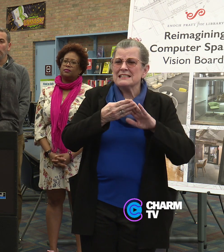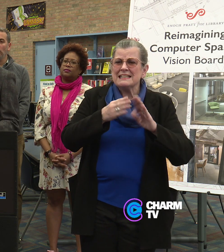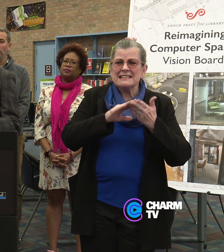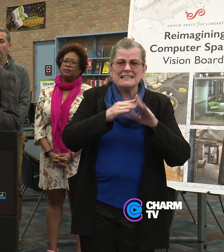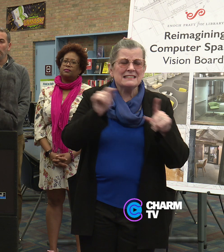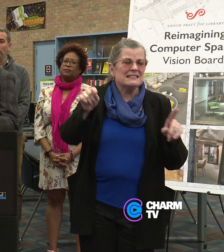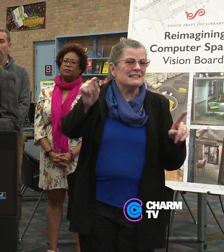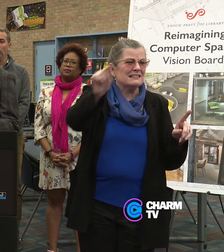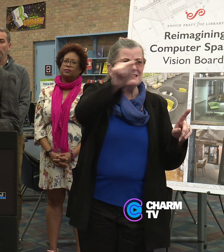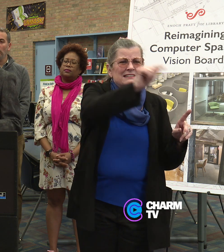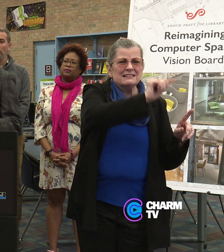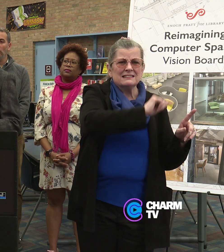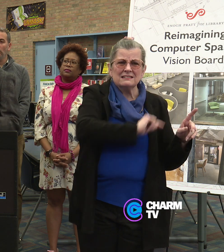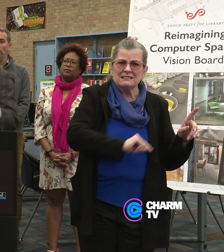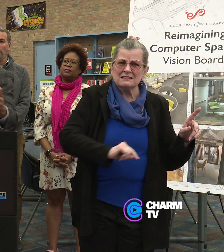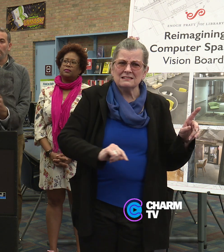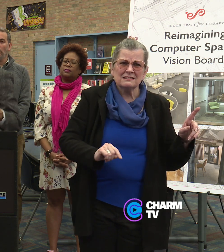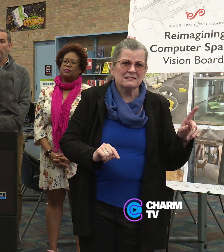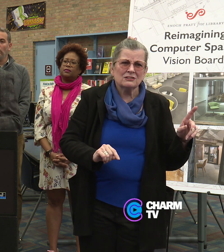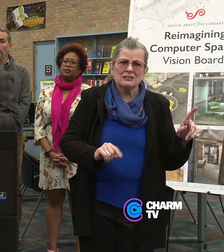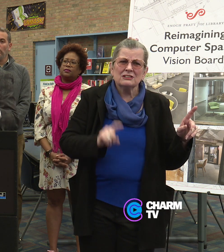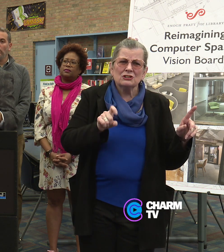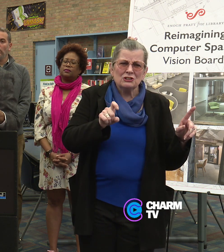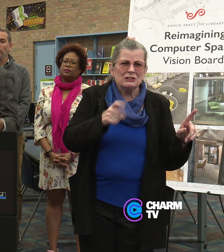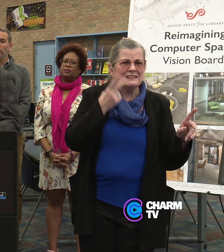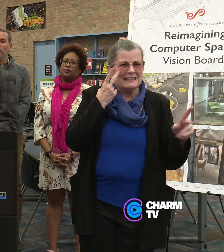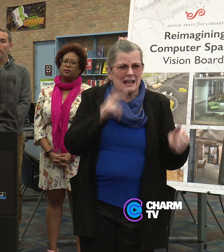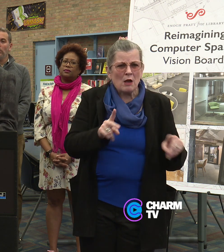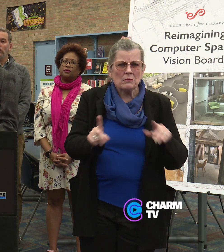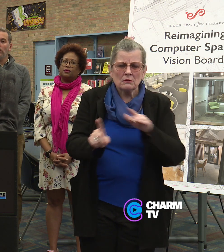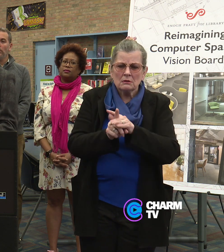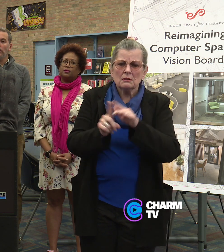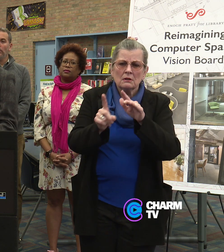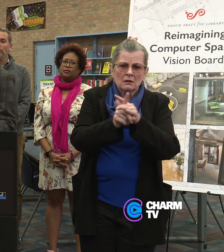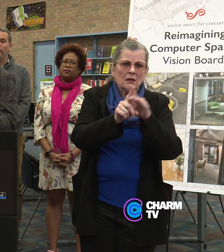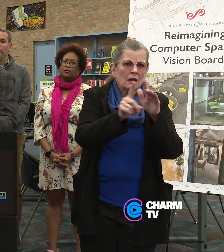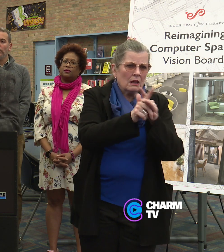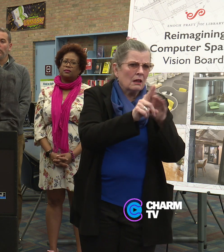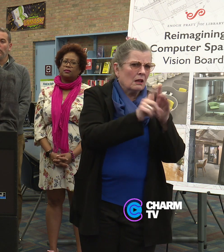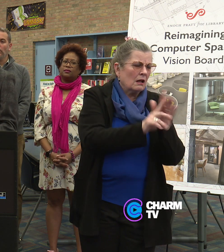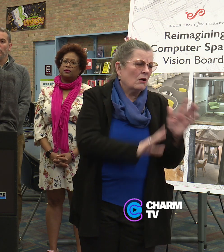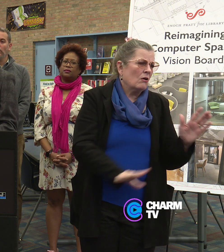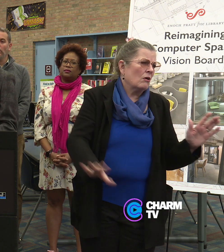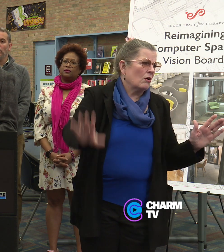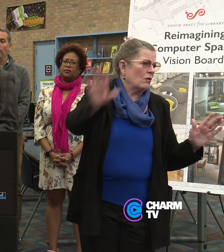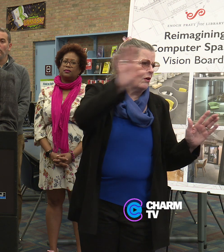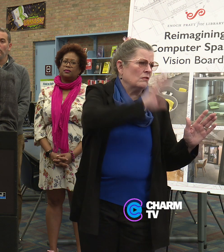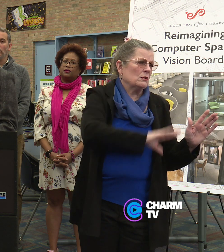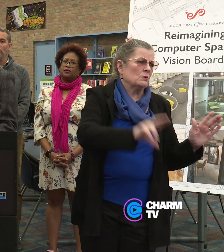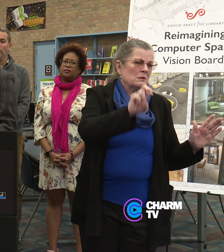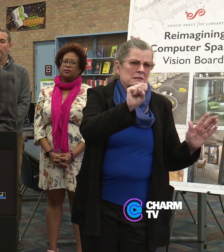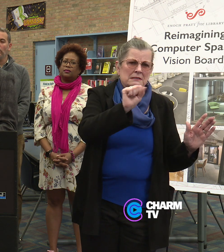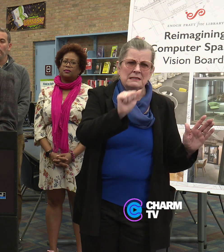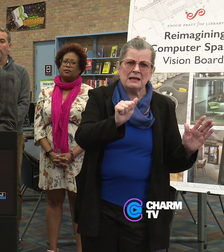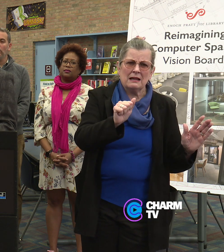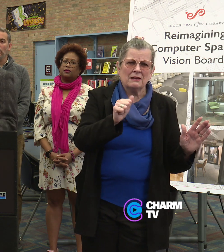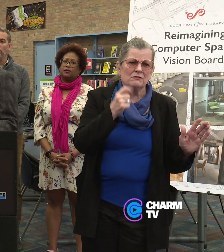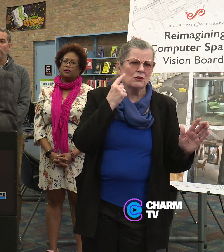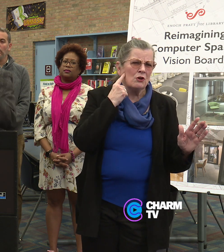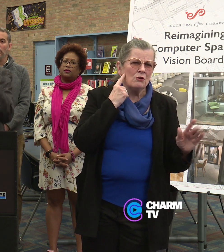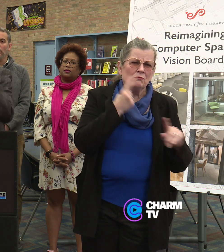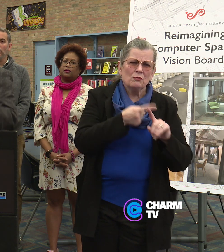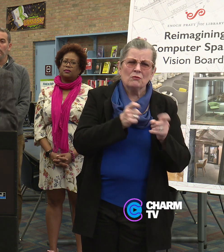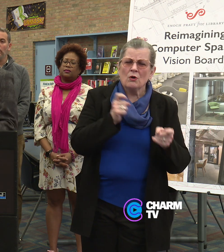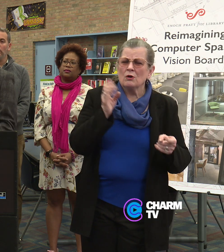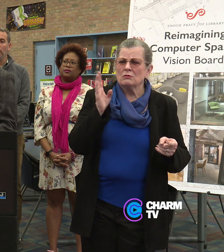this is the kind of thing that you're seeing happen in cities across the country. And I often we hear from Baltimoreans like, well, why